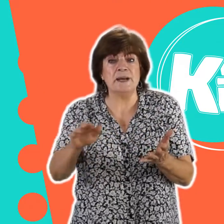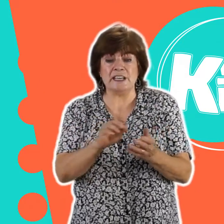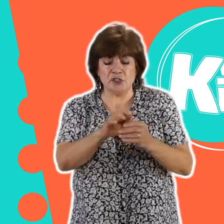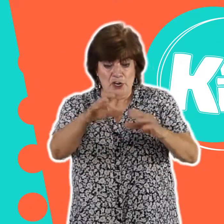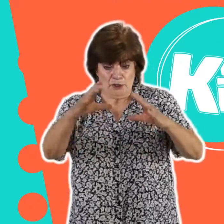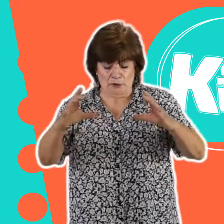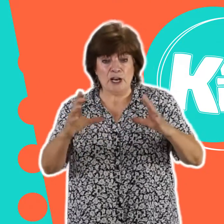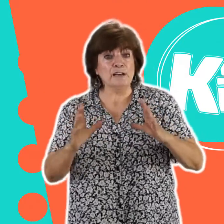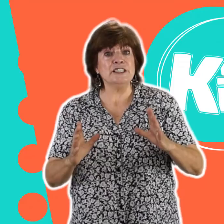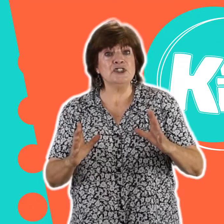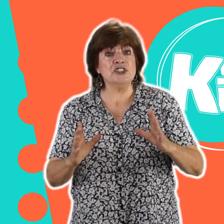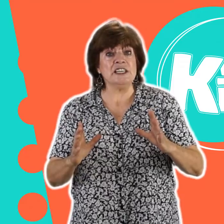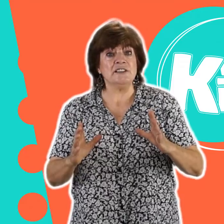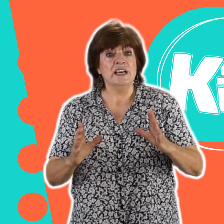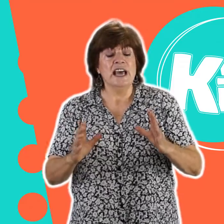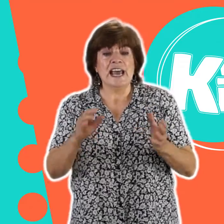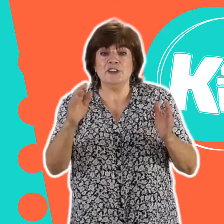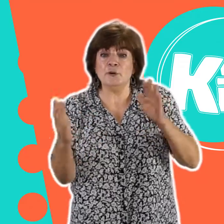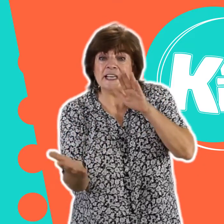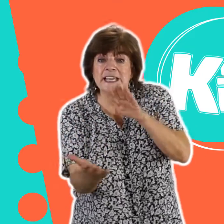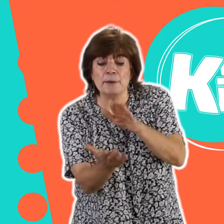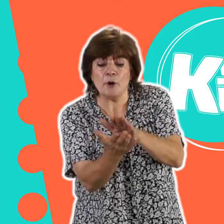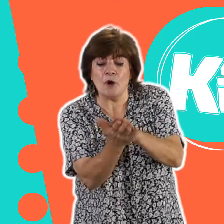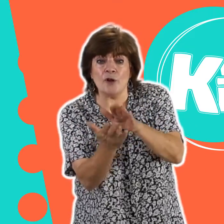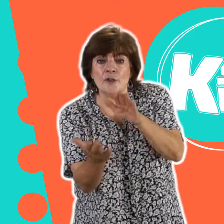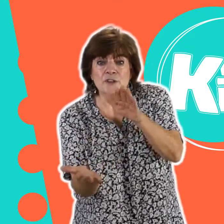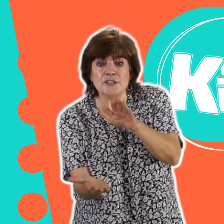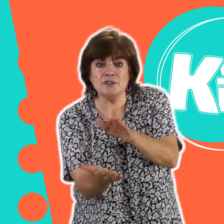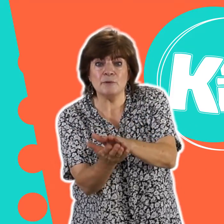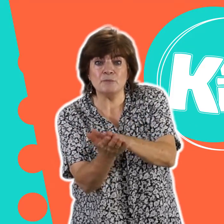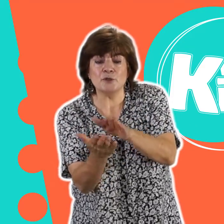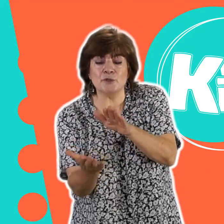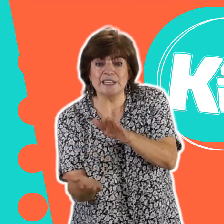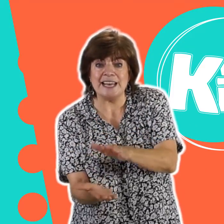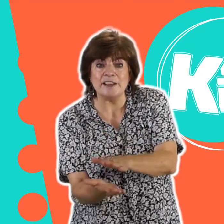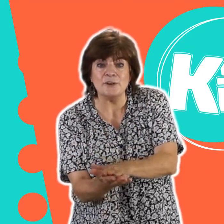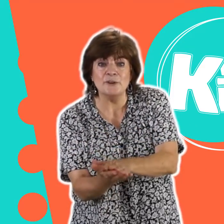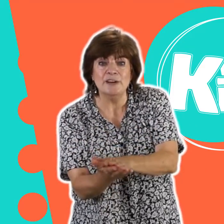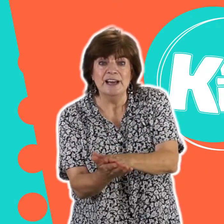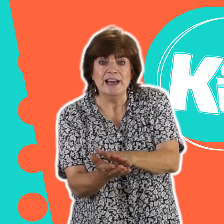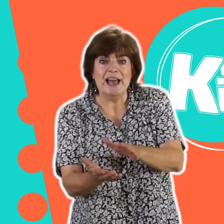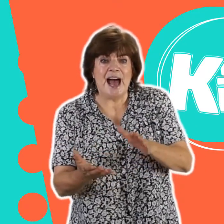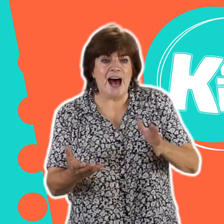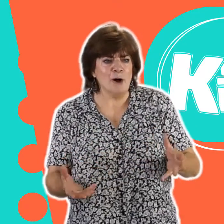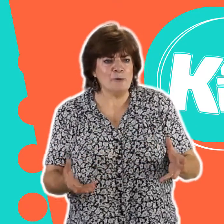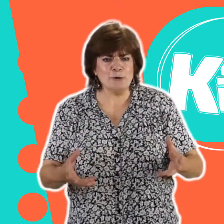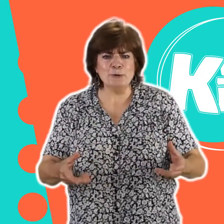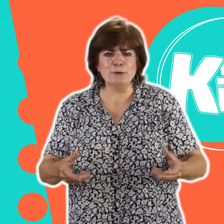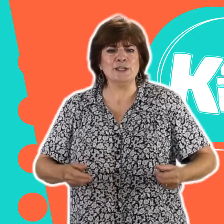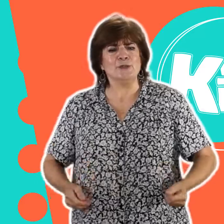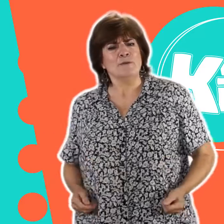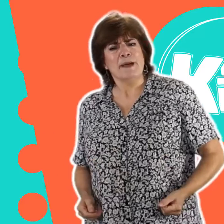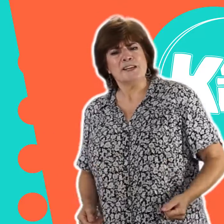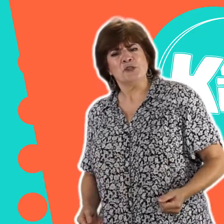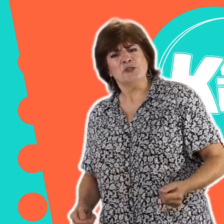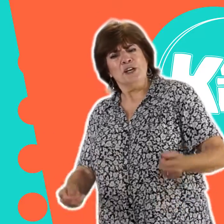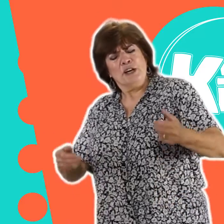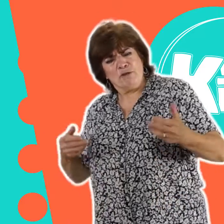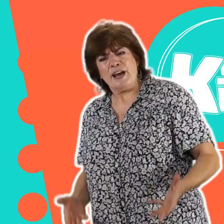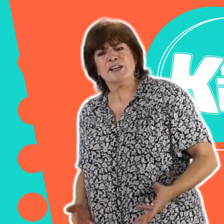page, your coloring sheet, and you can keep all this scripture together How cool. Can you imagine